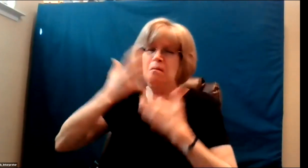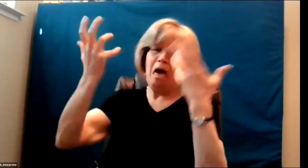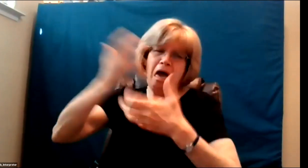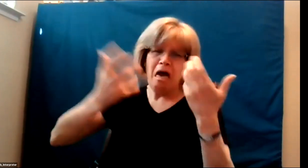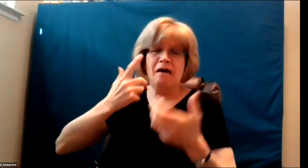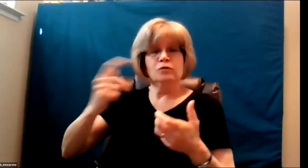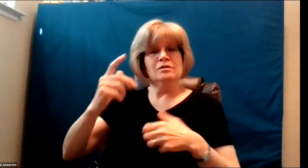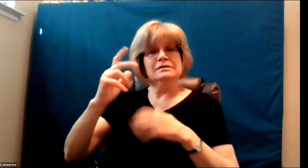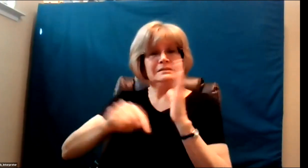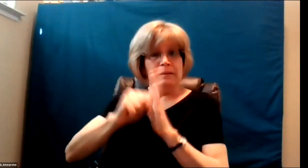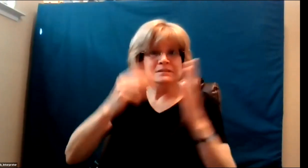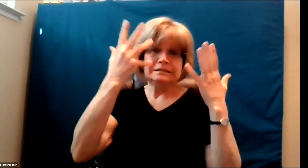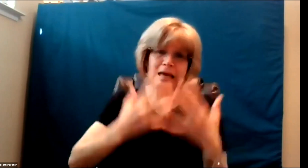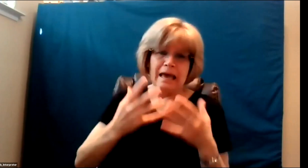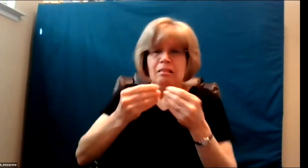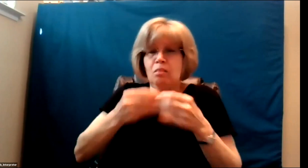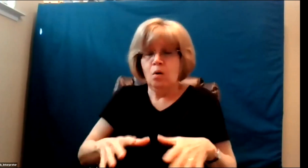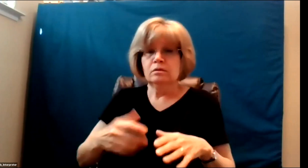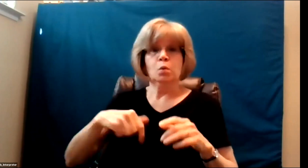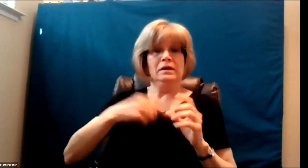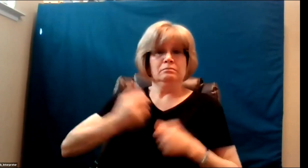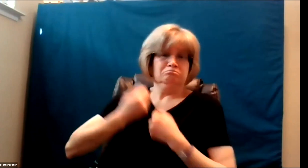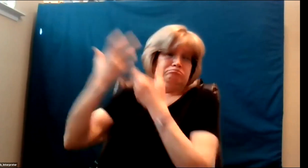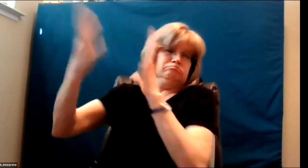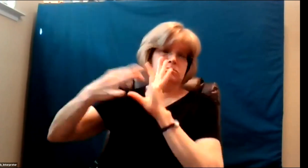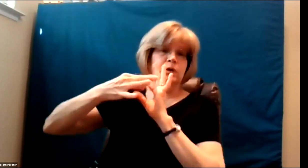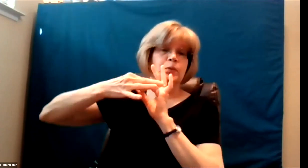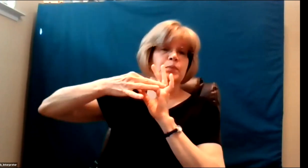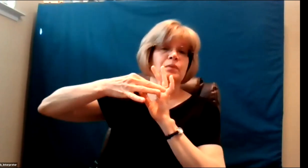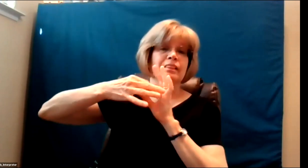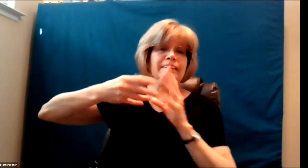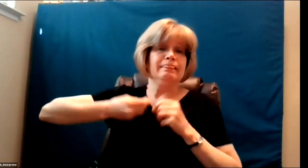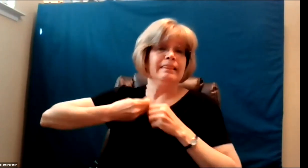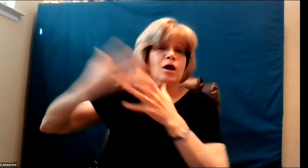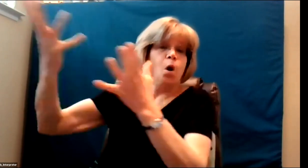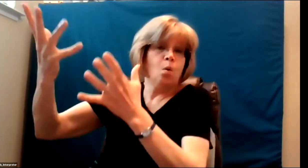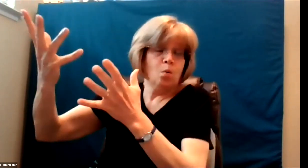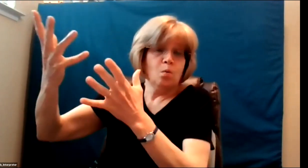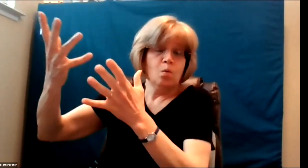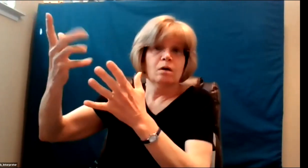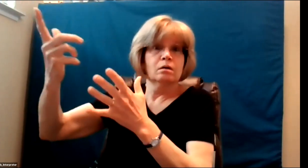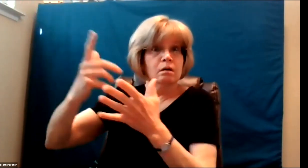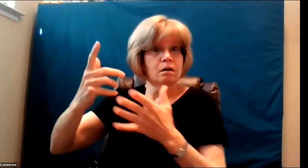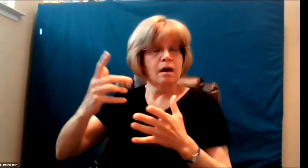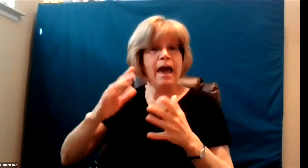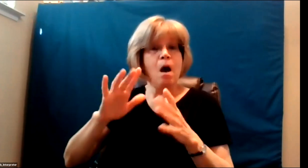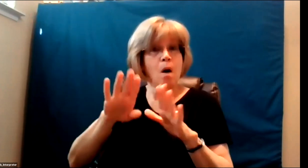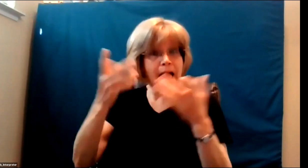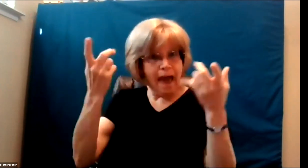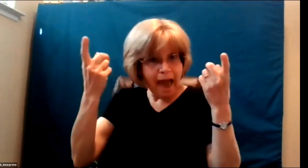we know that as we let those things go, we make space for your peace to come into our hearts and minds and